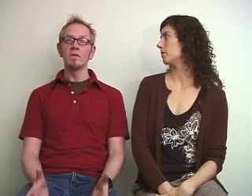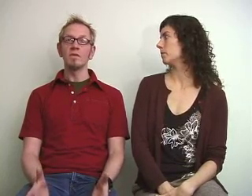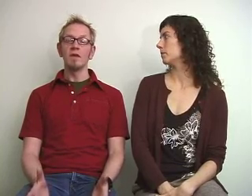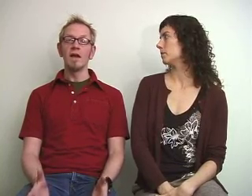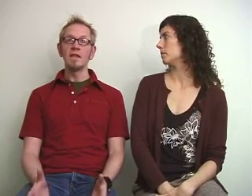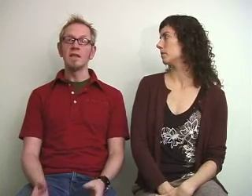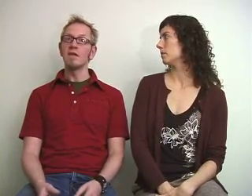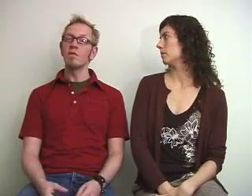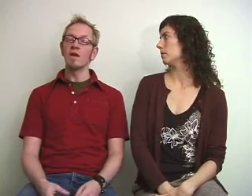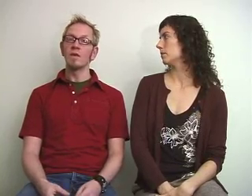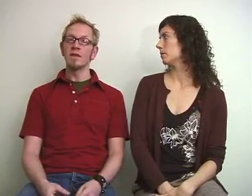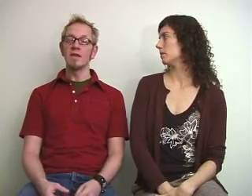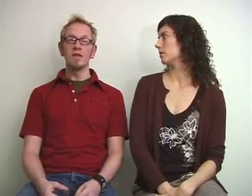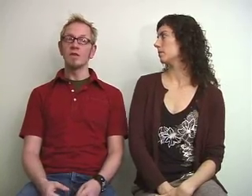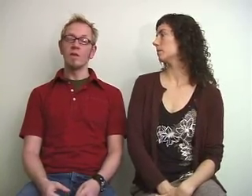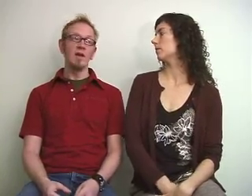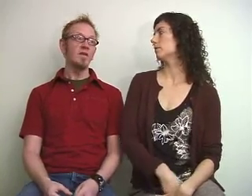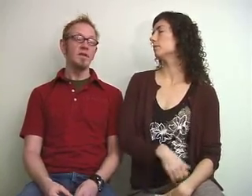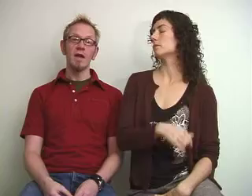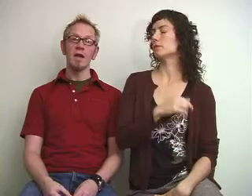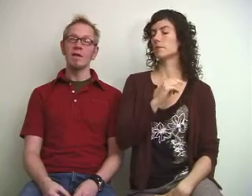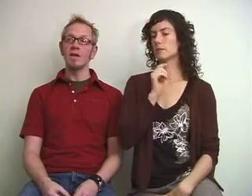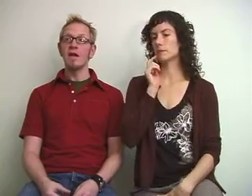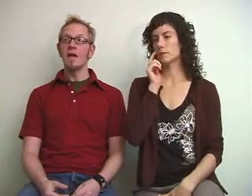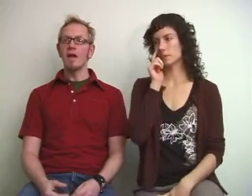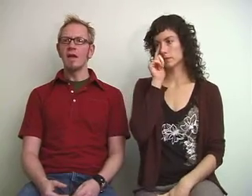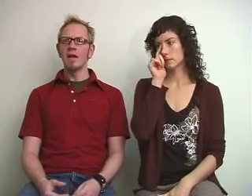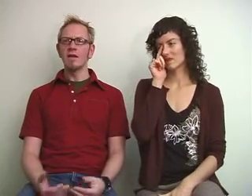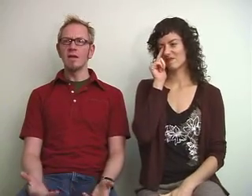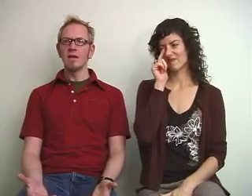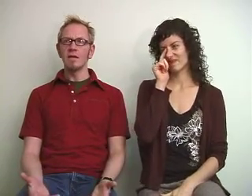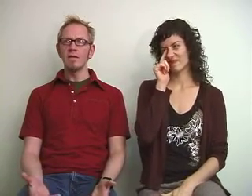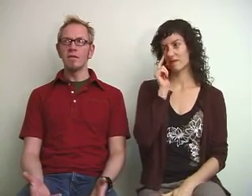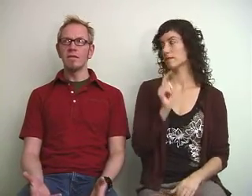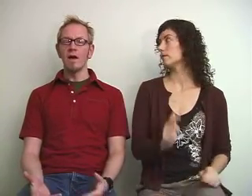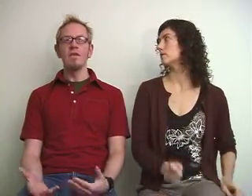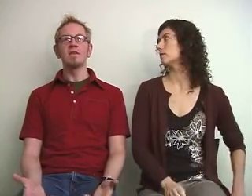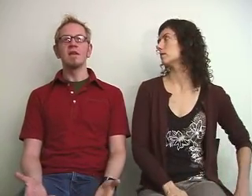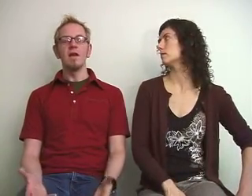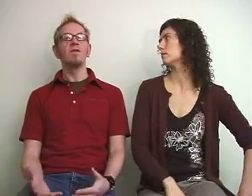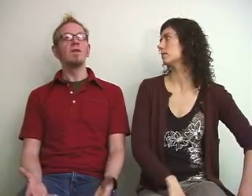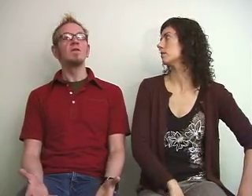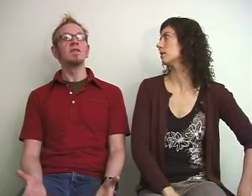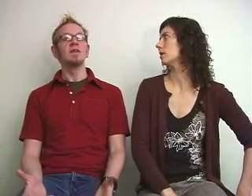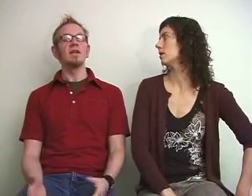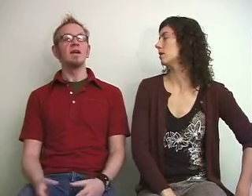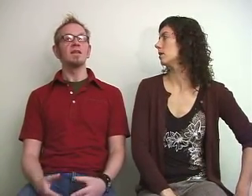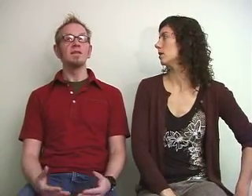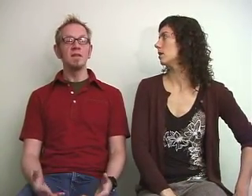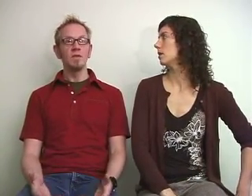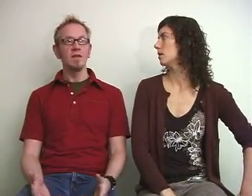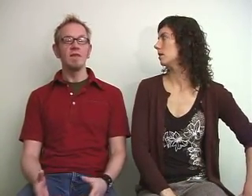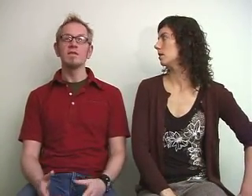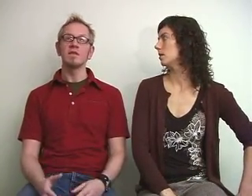unmutable idea of what I want to teach, because quite often I come in and I have I feel who's in the class, I see what the levels are